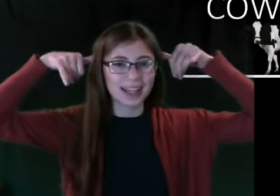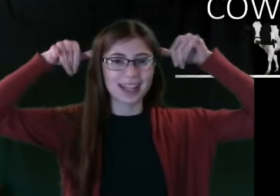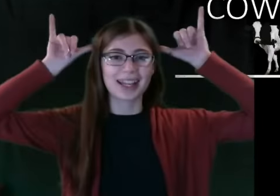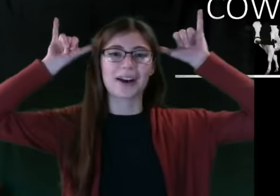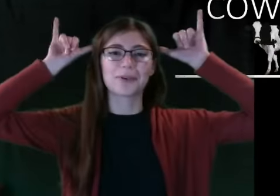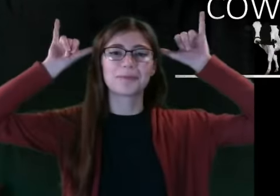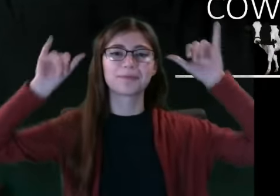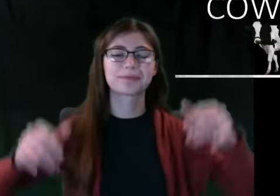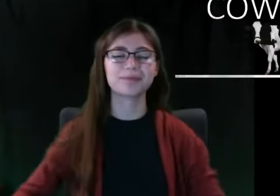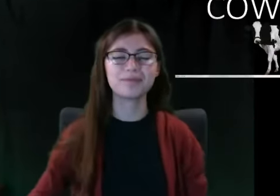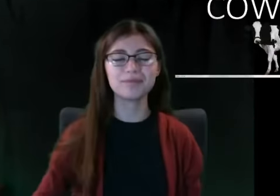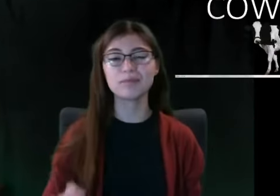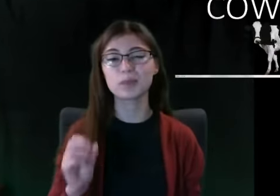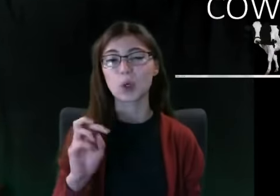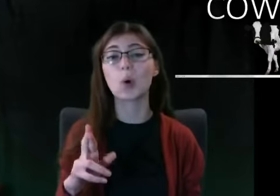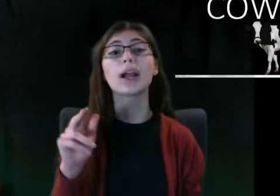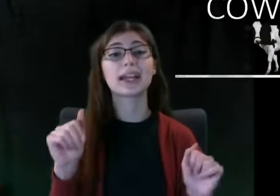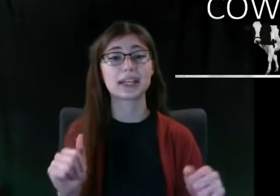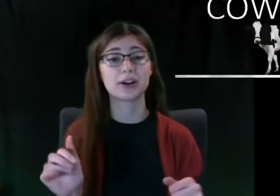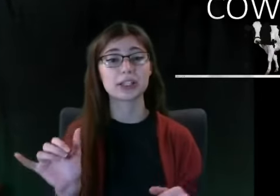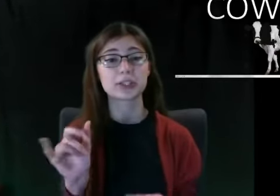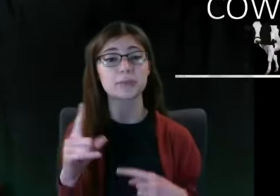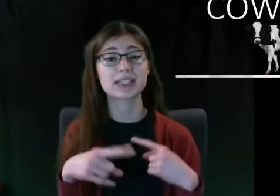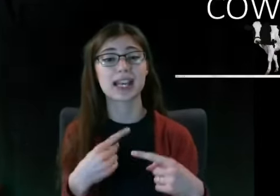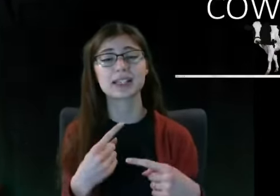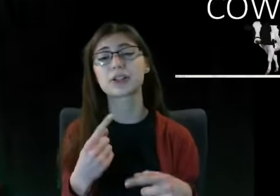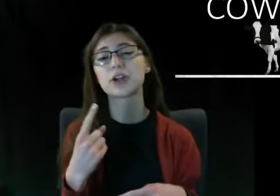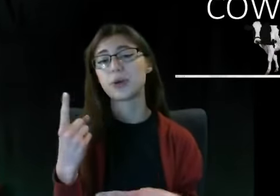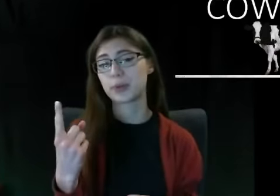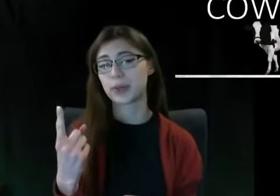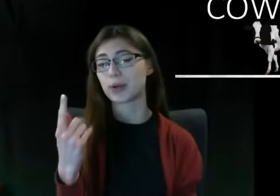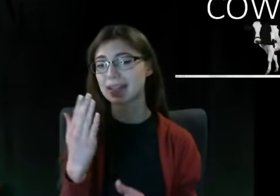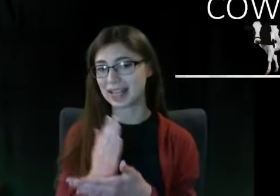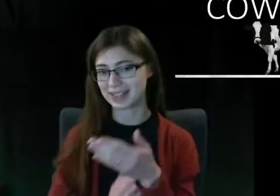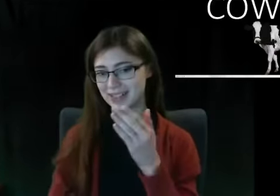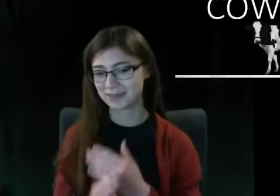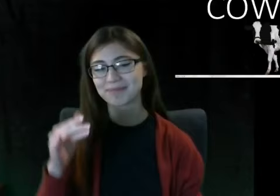Cow. Or it can also be signed with 1 hand.